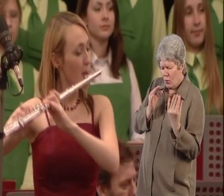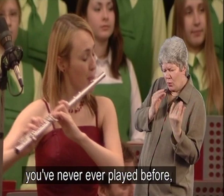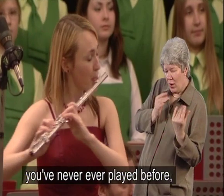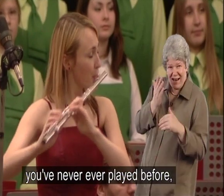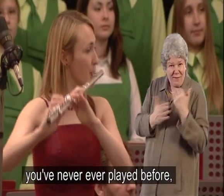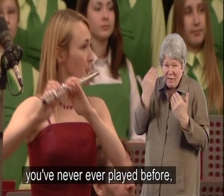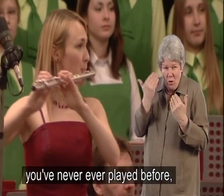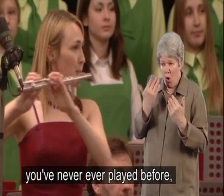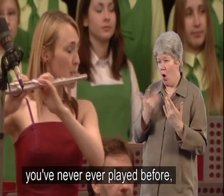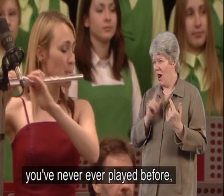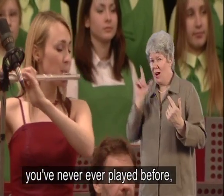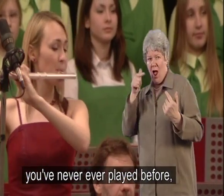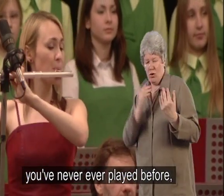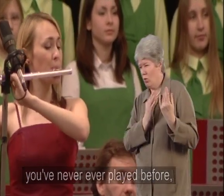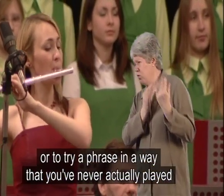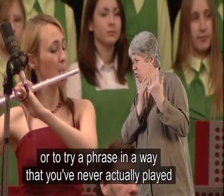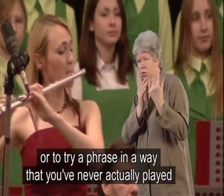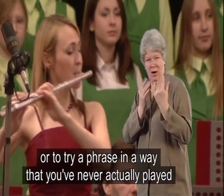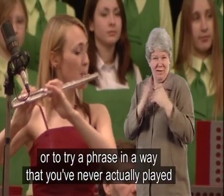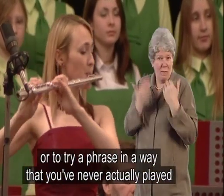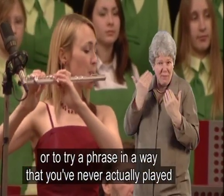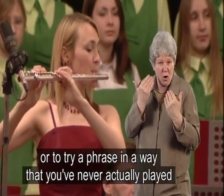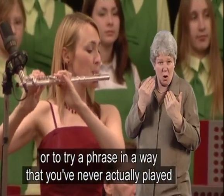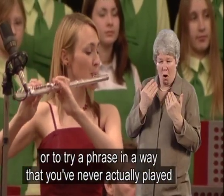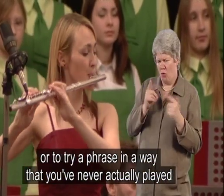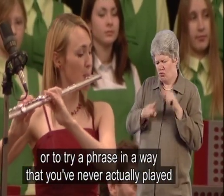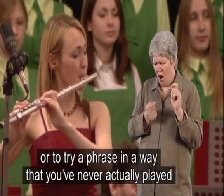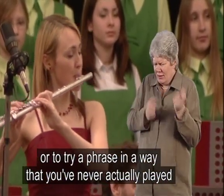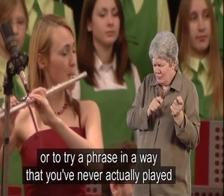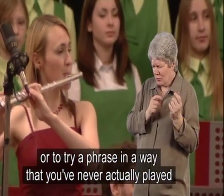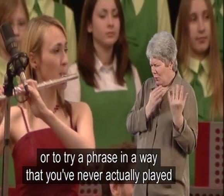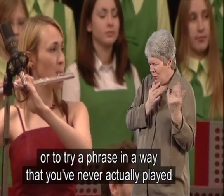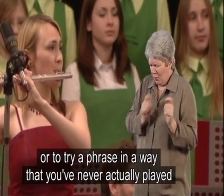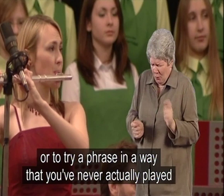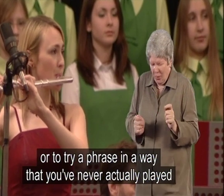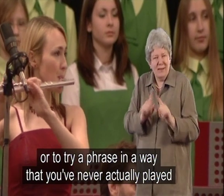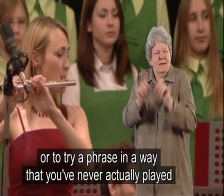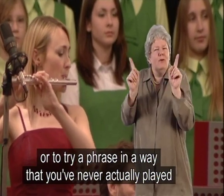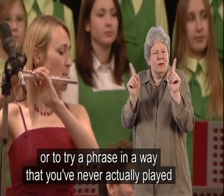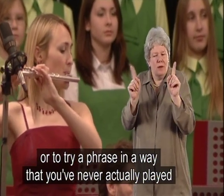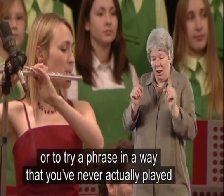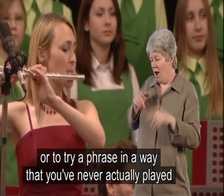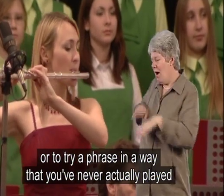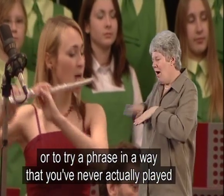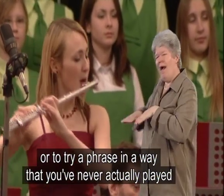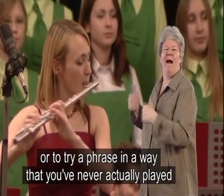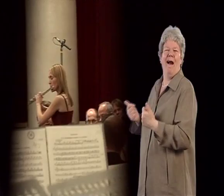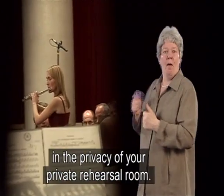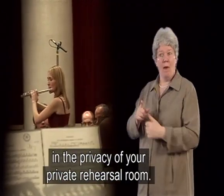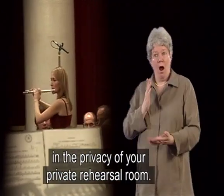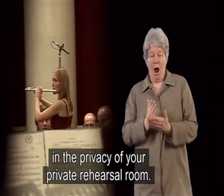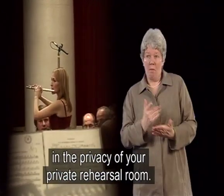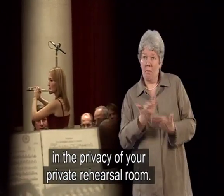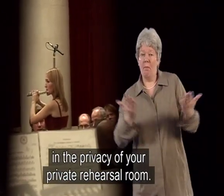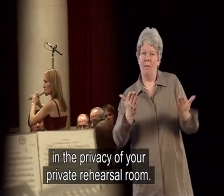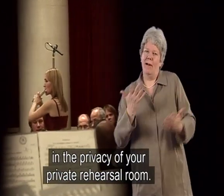before, the loudest playing that you've never played before, or to try a phrase in a way that you've never actually played in the privacy of your